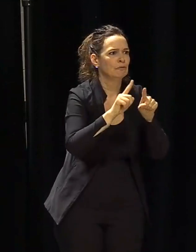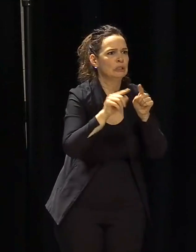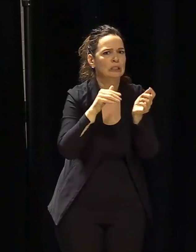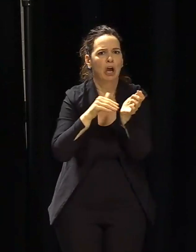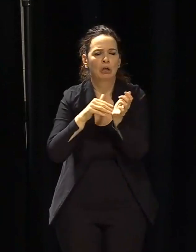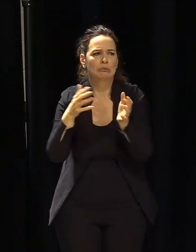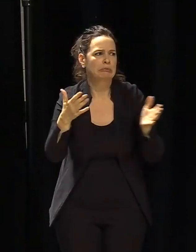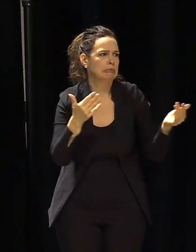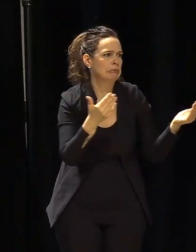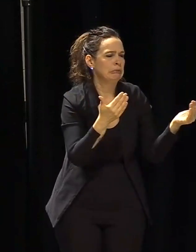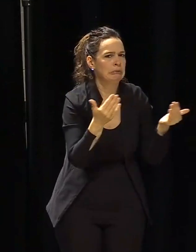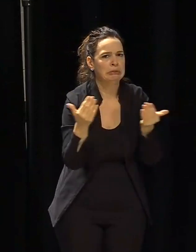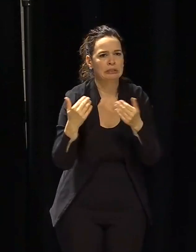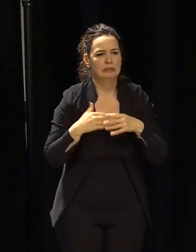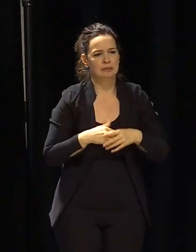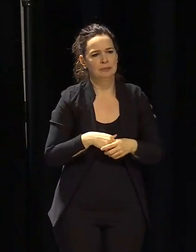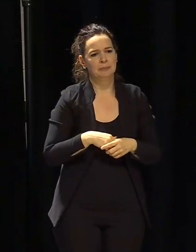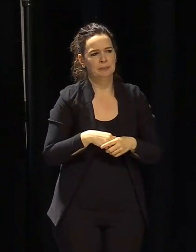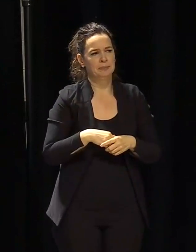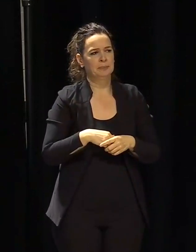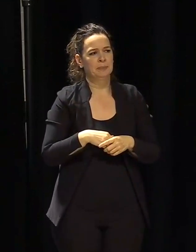need it.